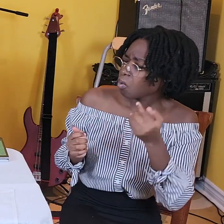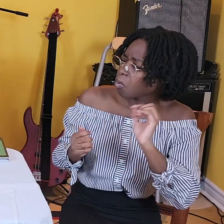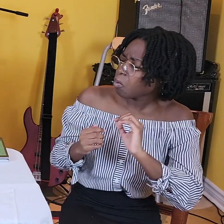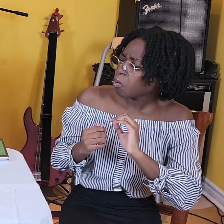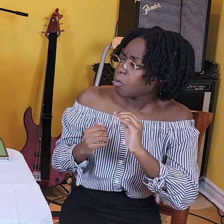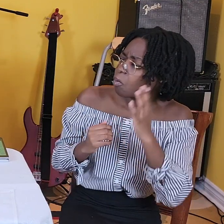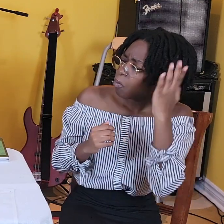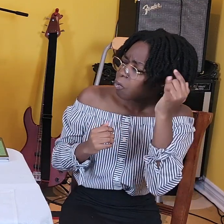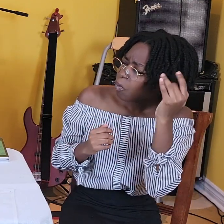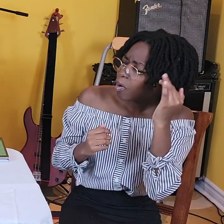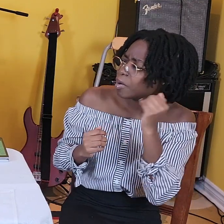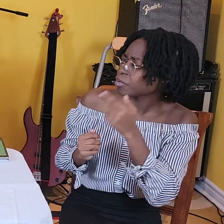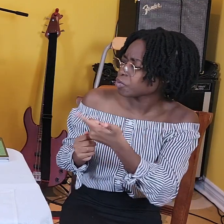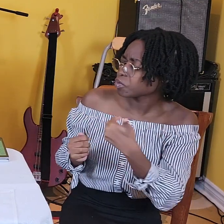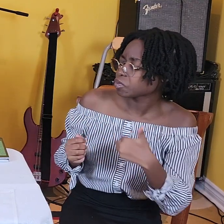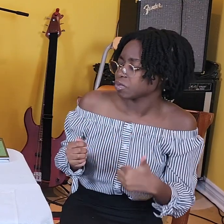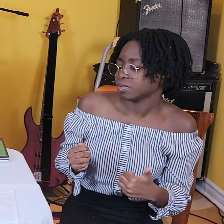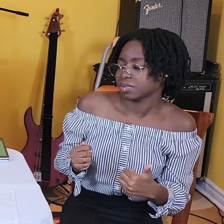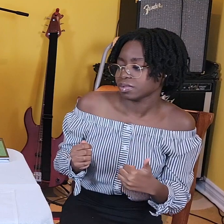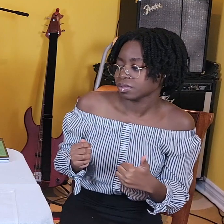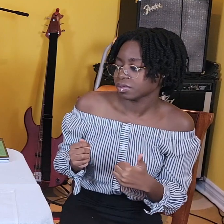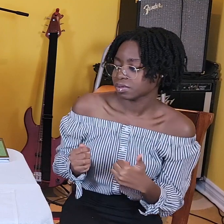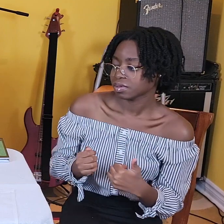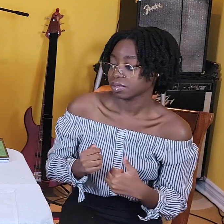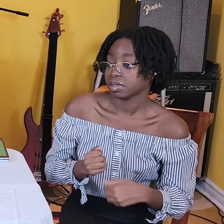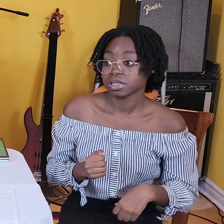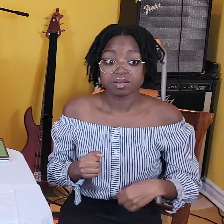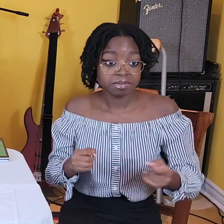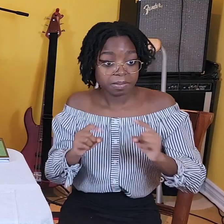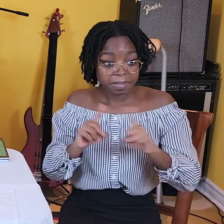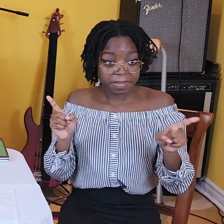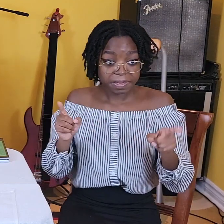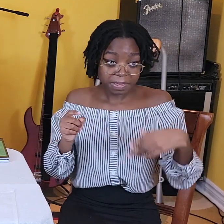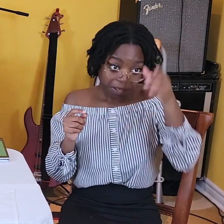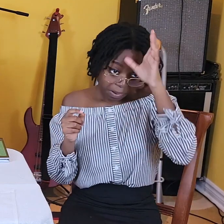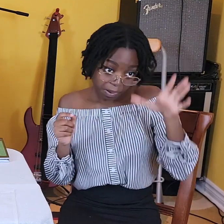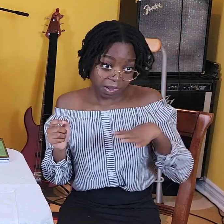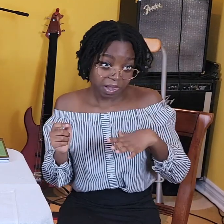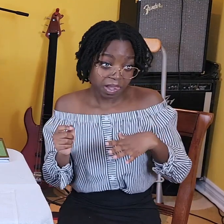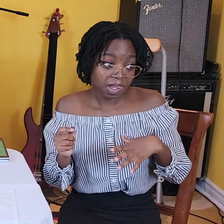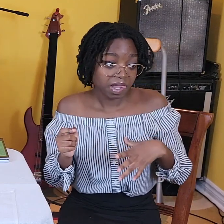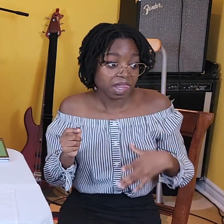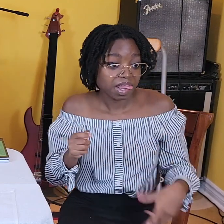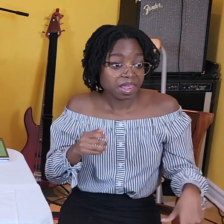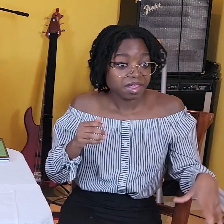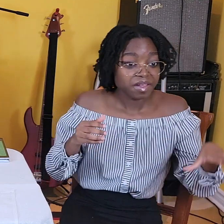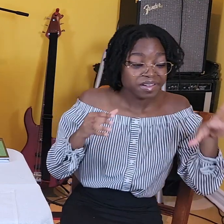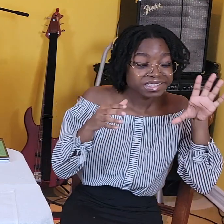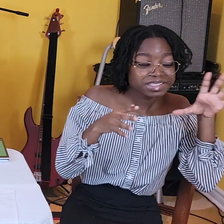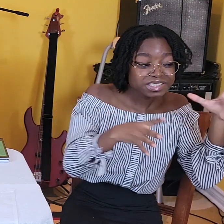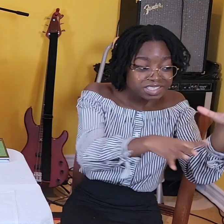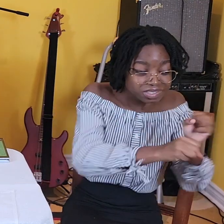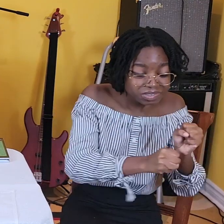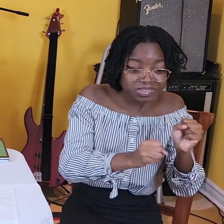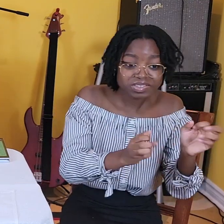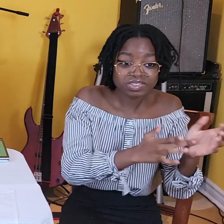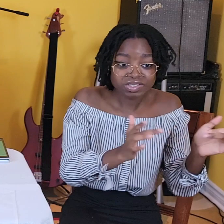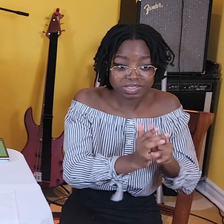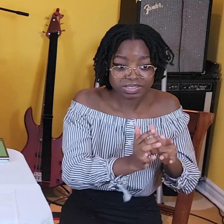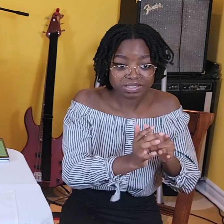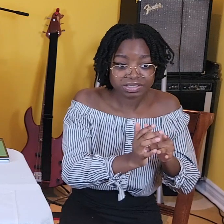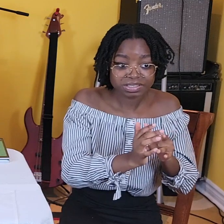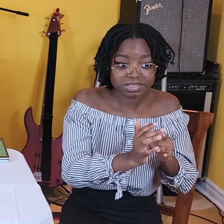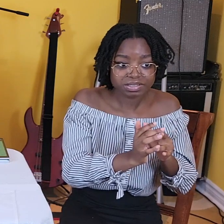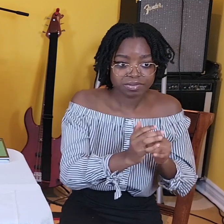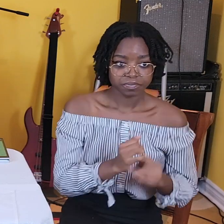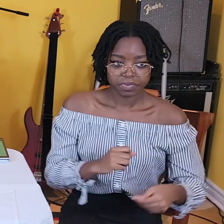suddenly one of those who were with Jesus stretched out his hand and drew his sword, struck the servant of the high priest and cut off his ear.